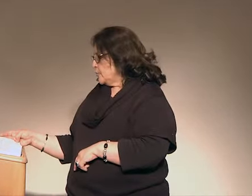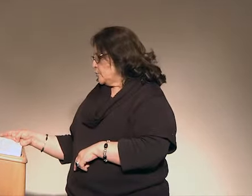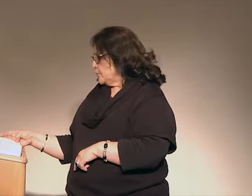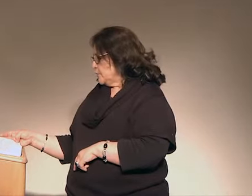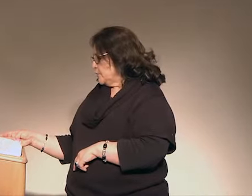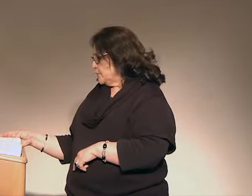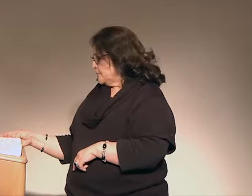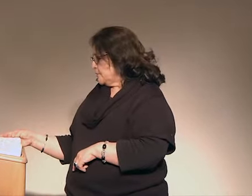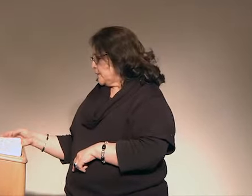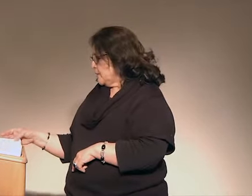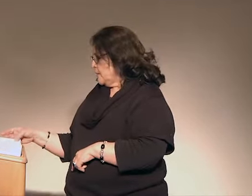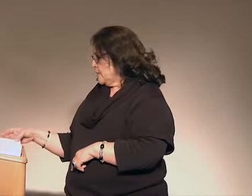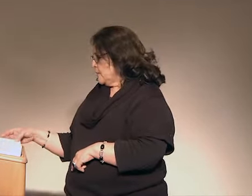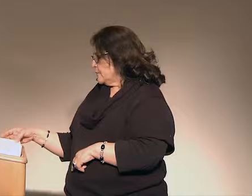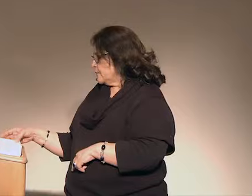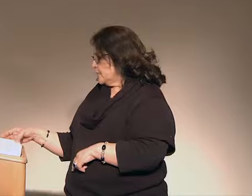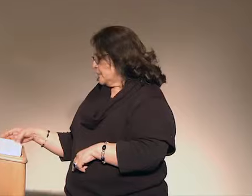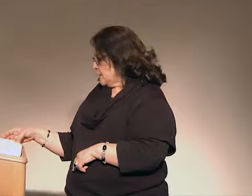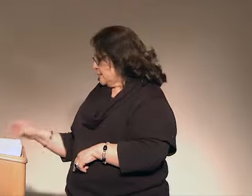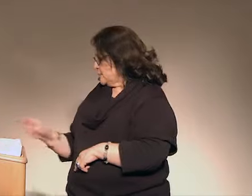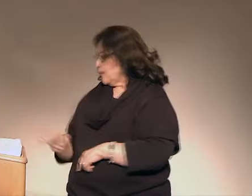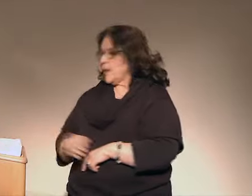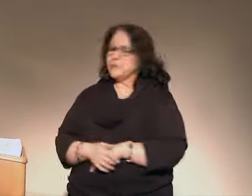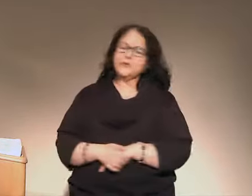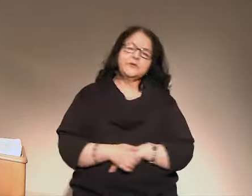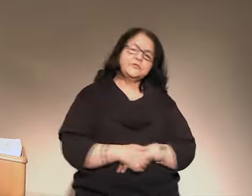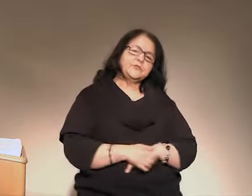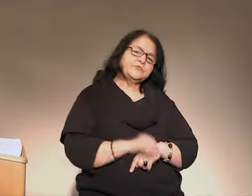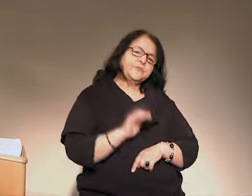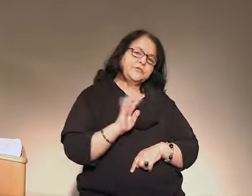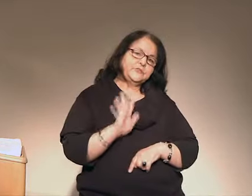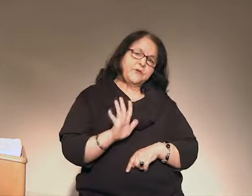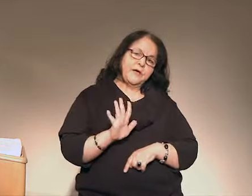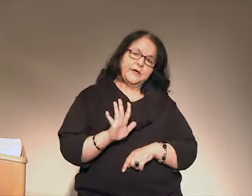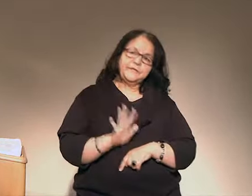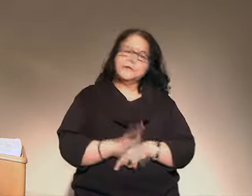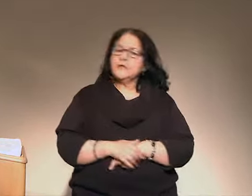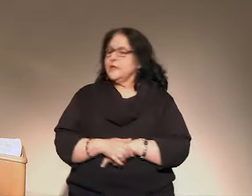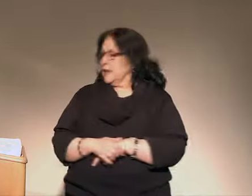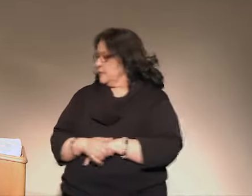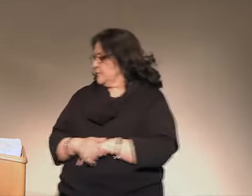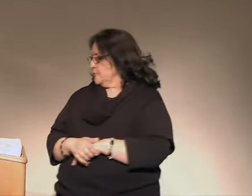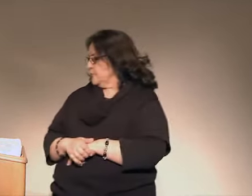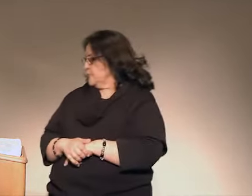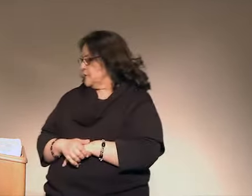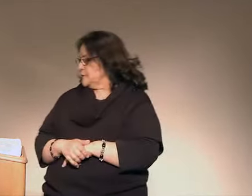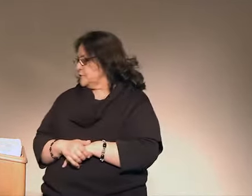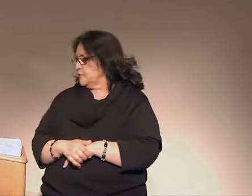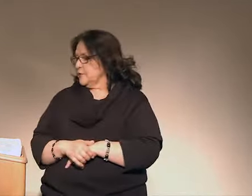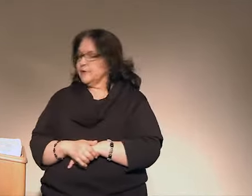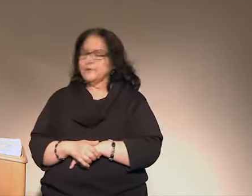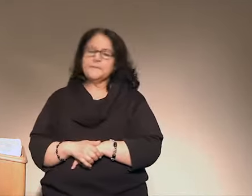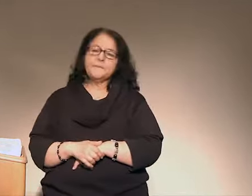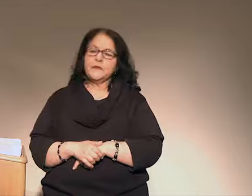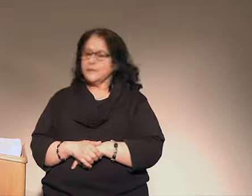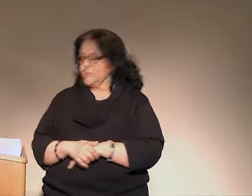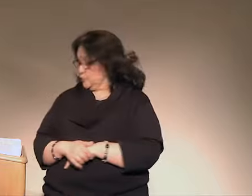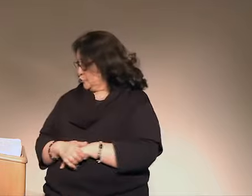Unit 1, there's really not that much vocabulary. It starts on page 5. And the few phrases that are there, there's 2